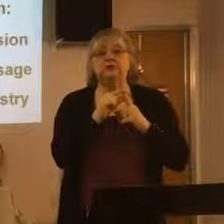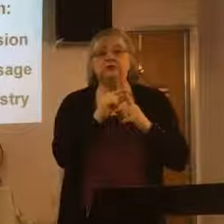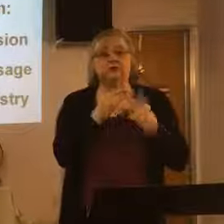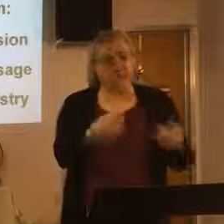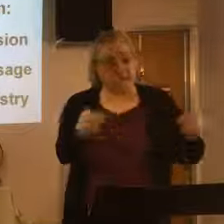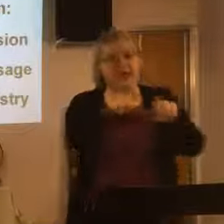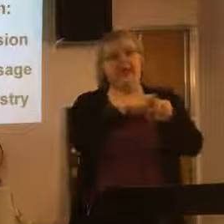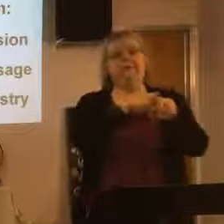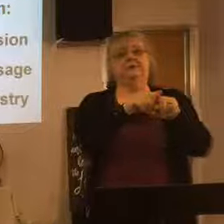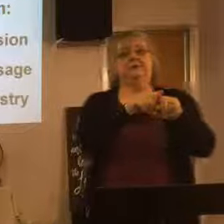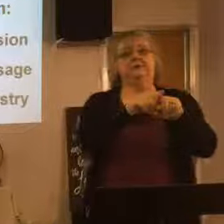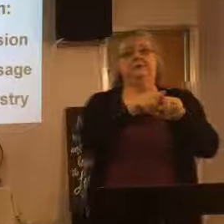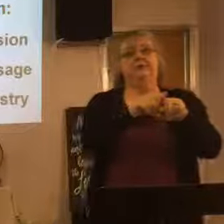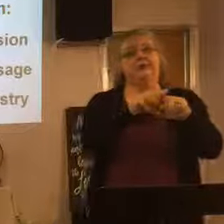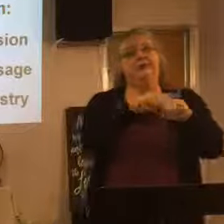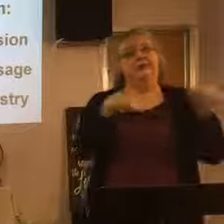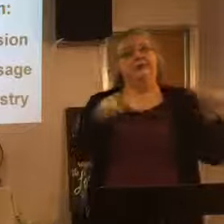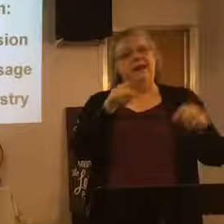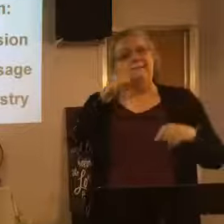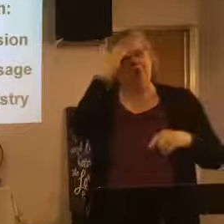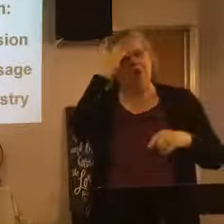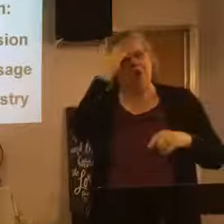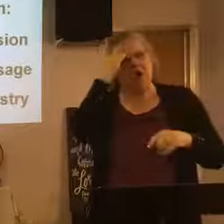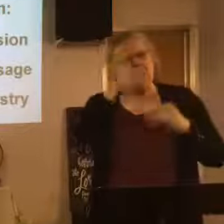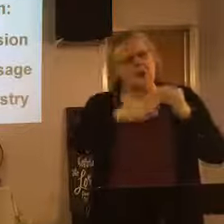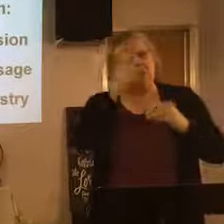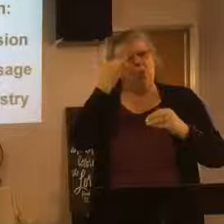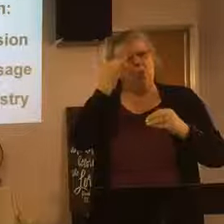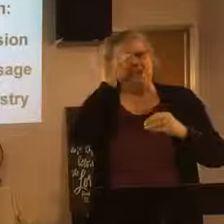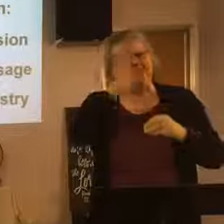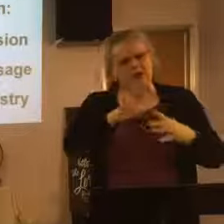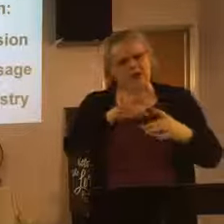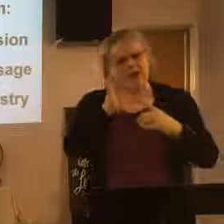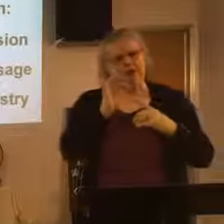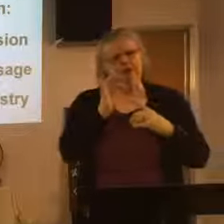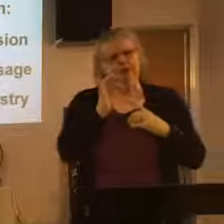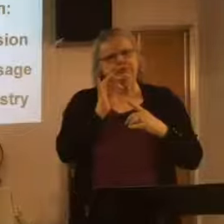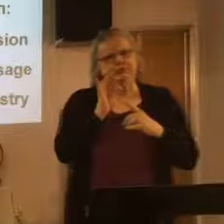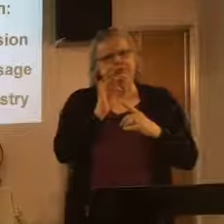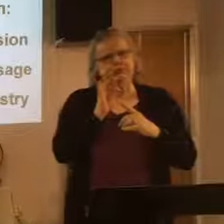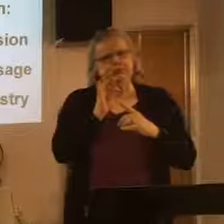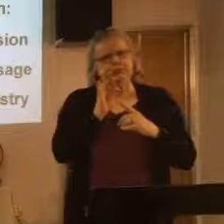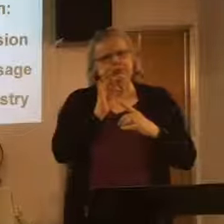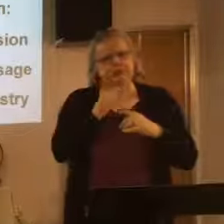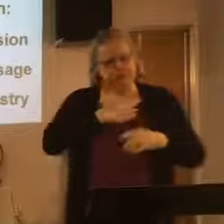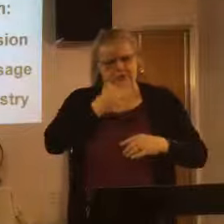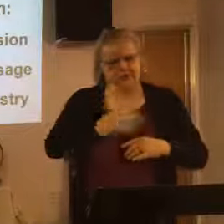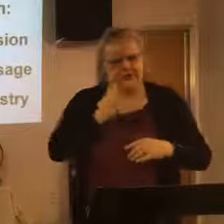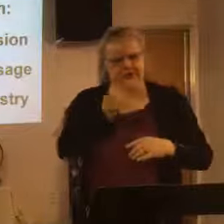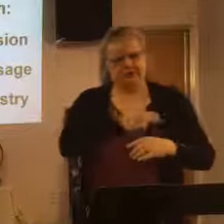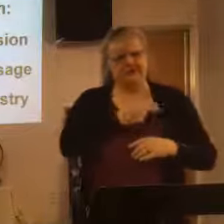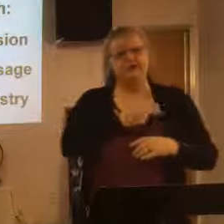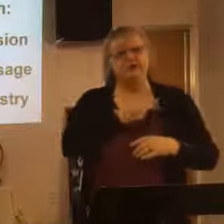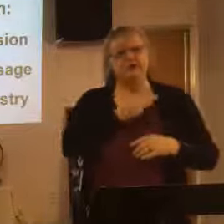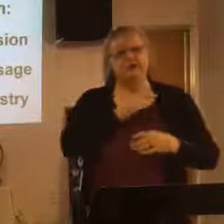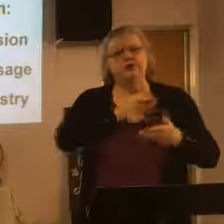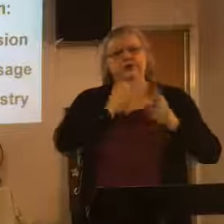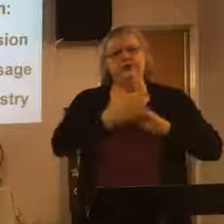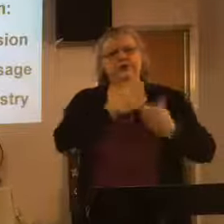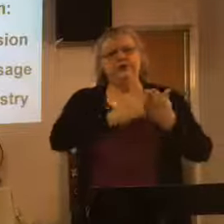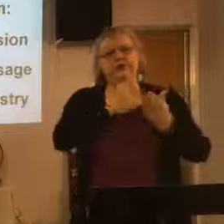come to pass. And yet, have you ever thought about why does God choose to invite us to be a part of his